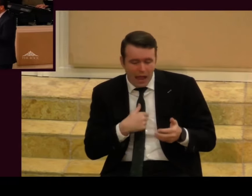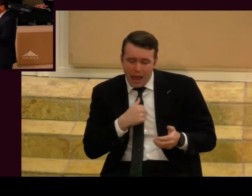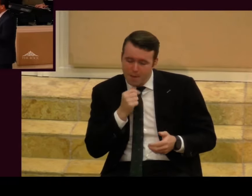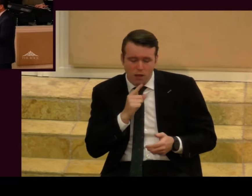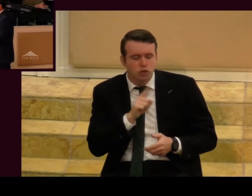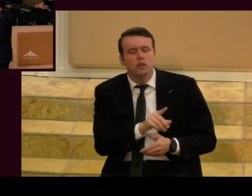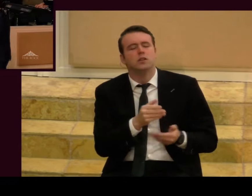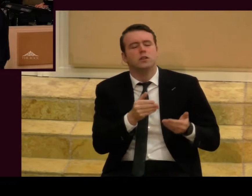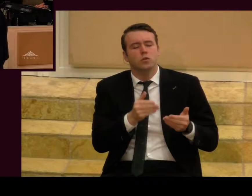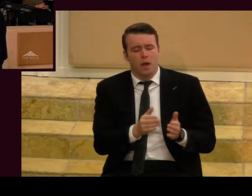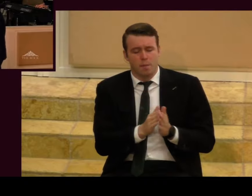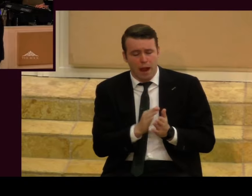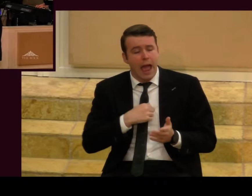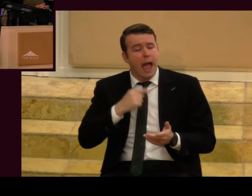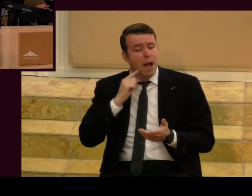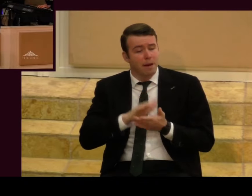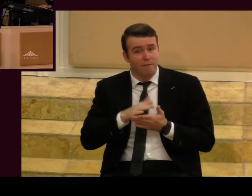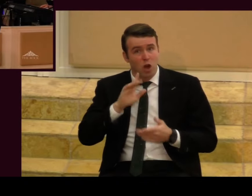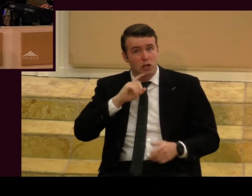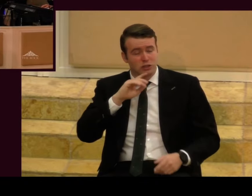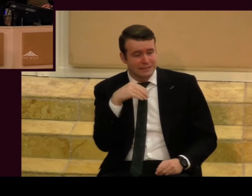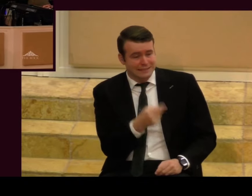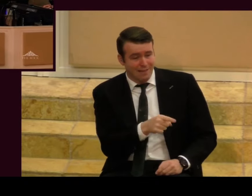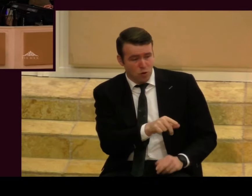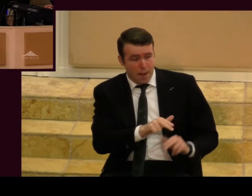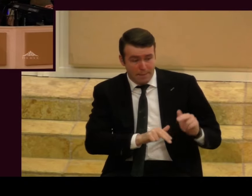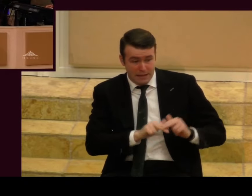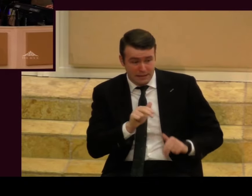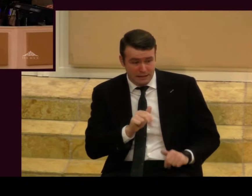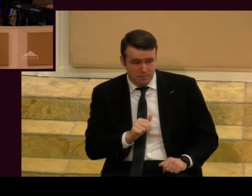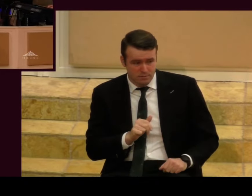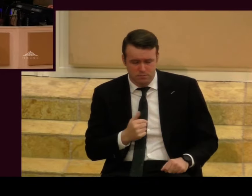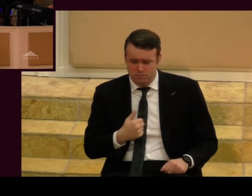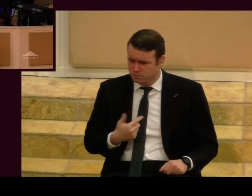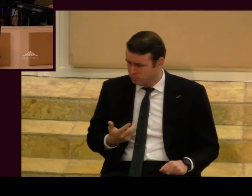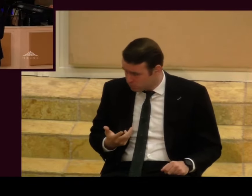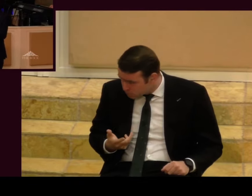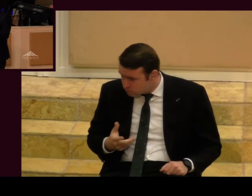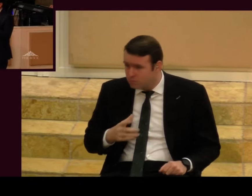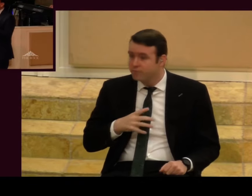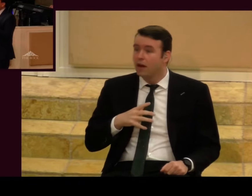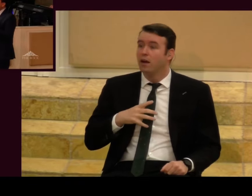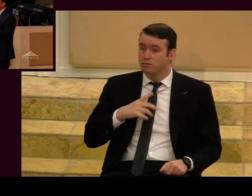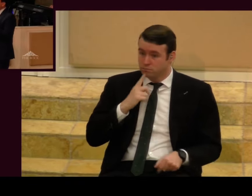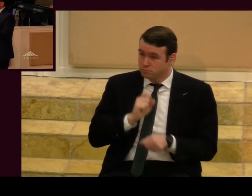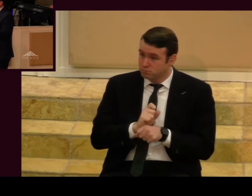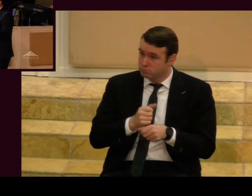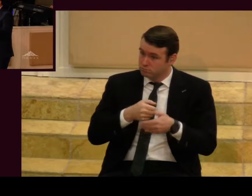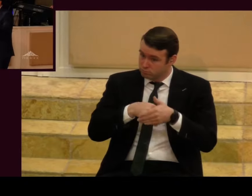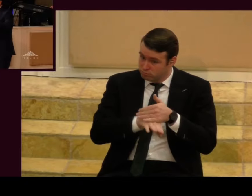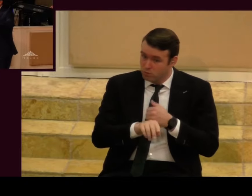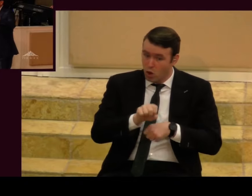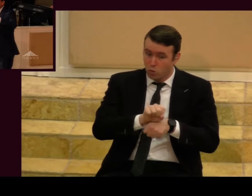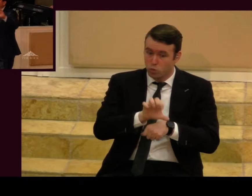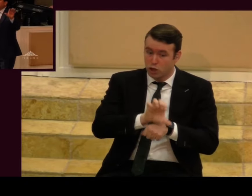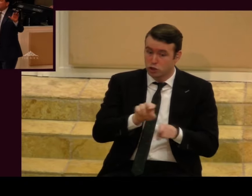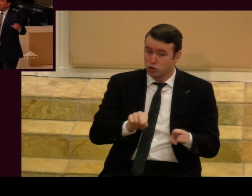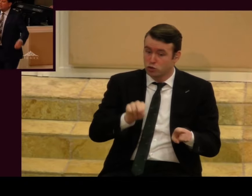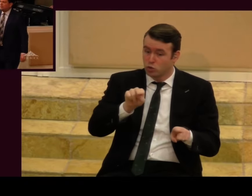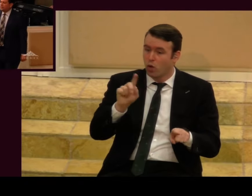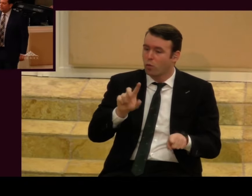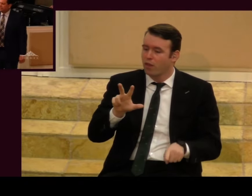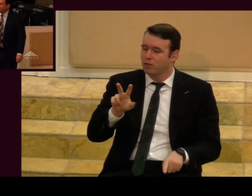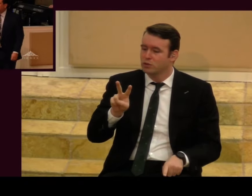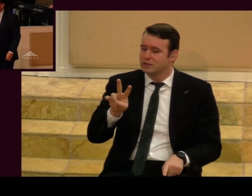said, I just want you to pray. I believe God just gave you a building. And when we walked into the Rock Church North,